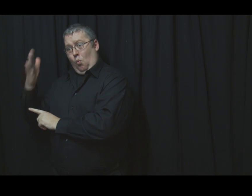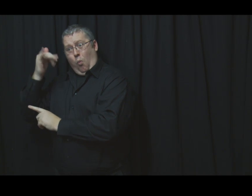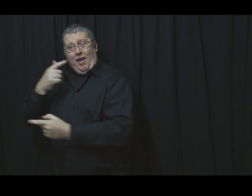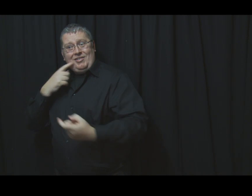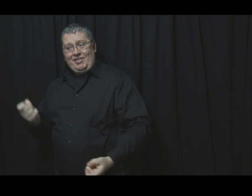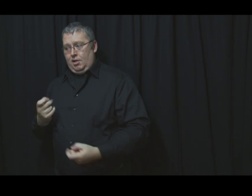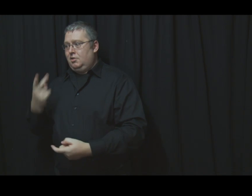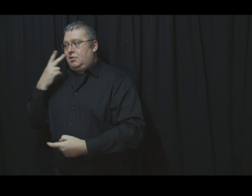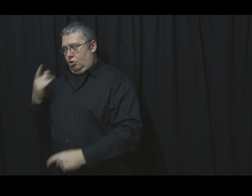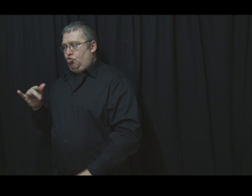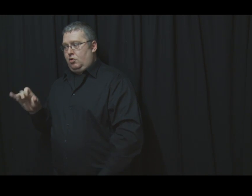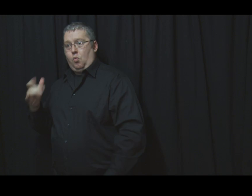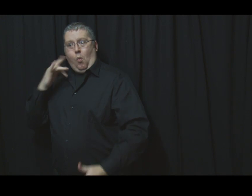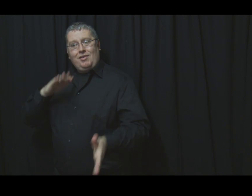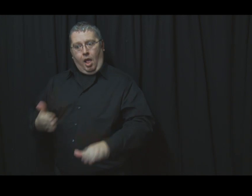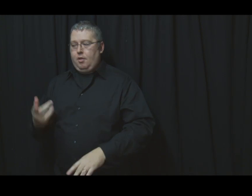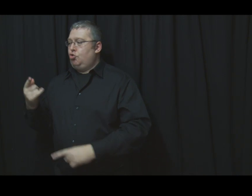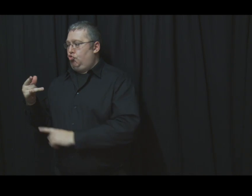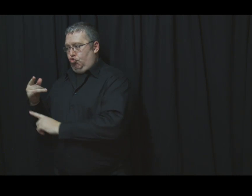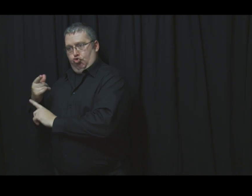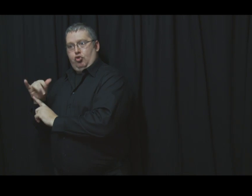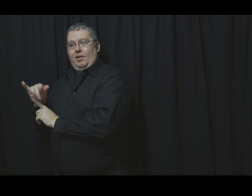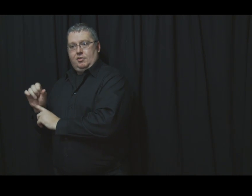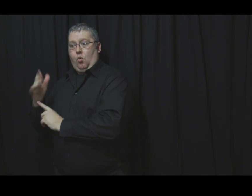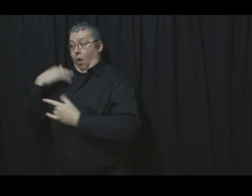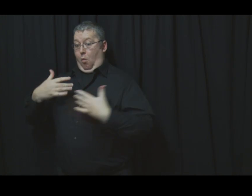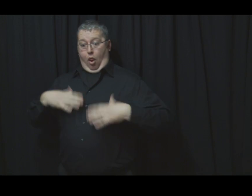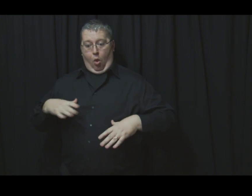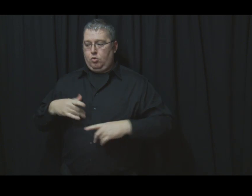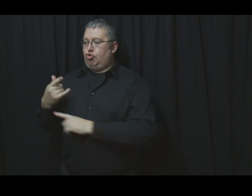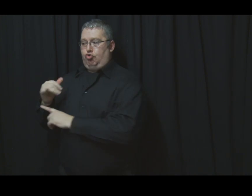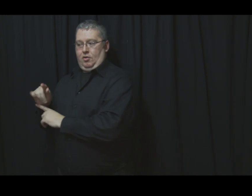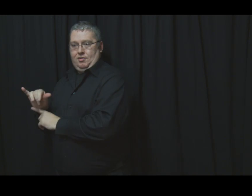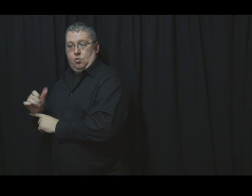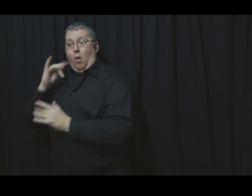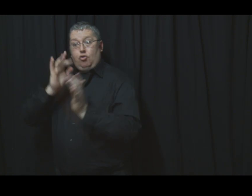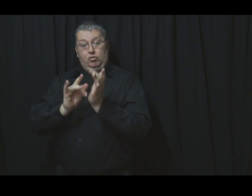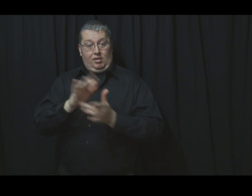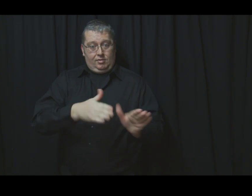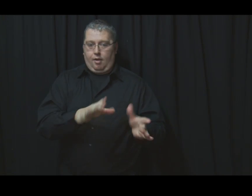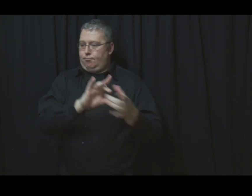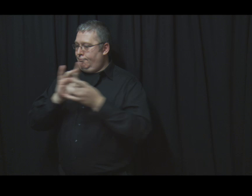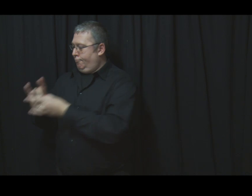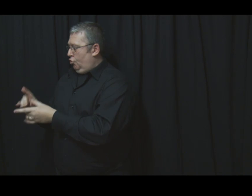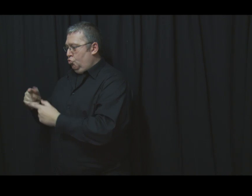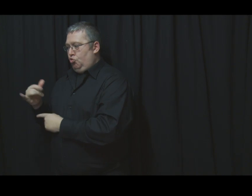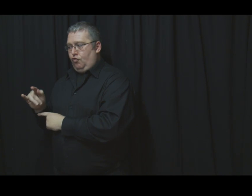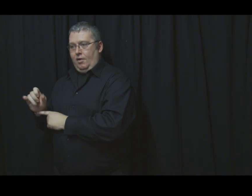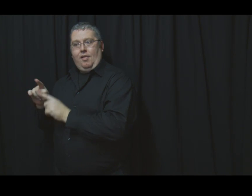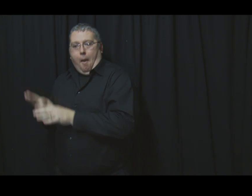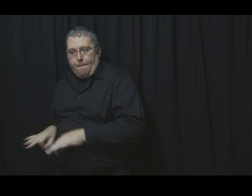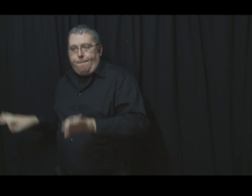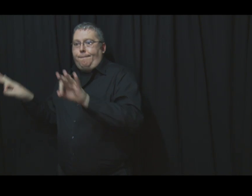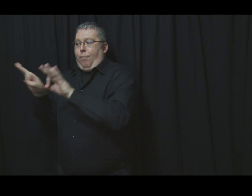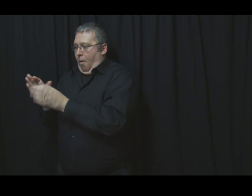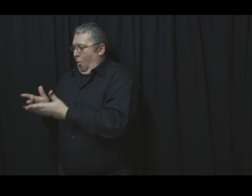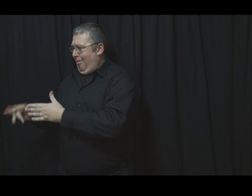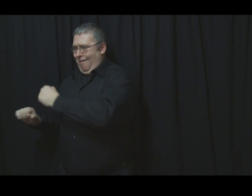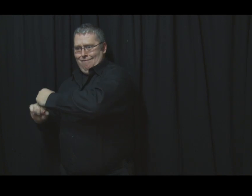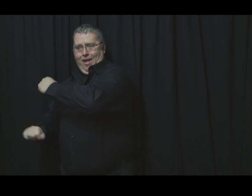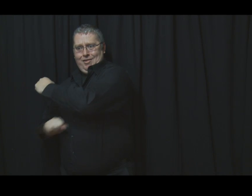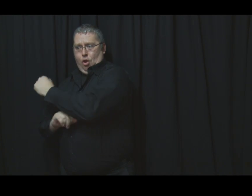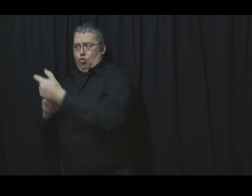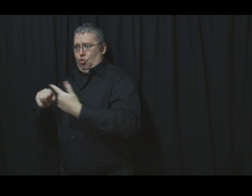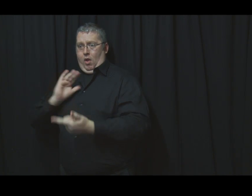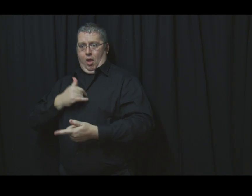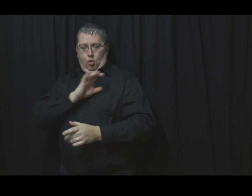Genesis. Why is there death? Genesis. Why do we wear clothes? Genesis. Why did Jesus die on a cross? Genesis. It's a very important book. It's foundational to all Christian